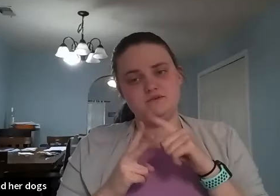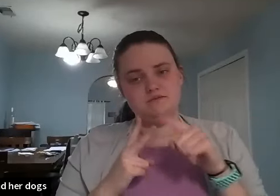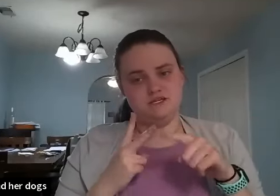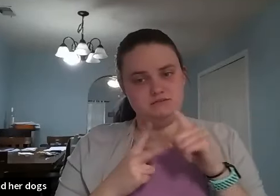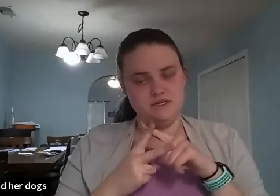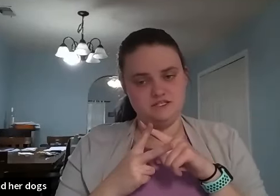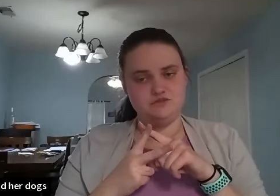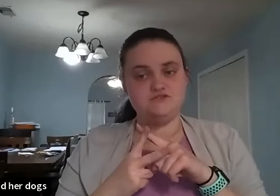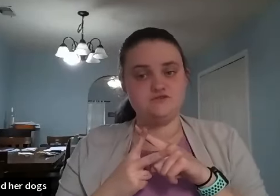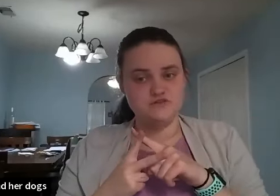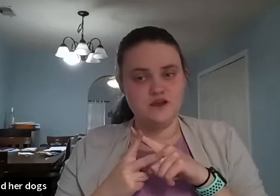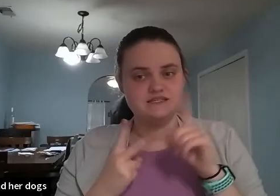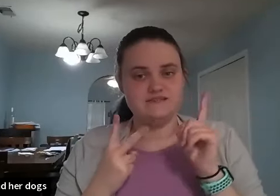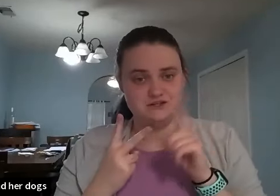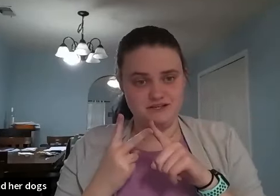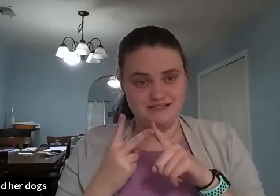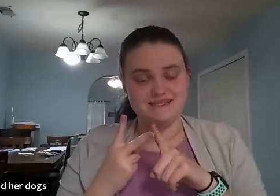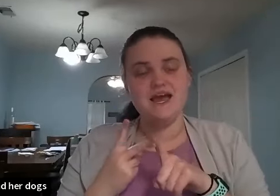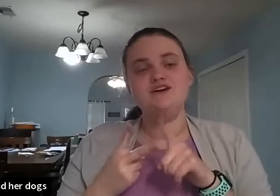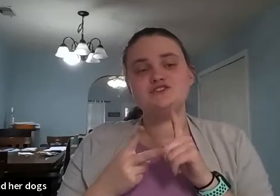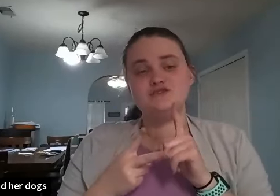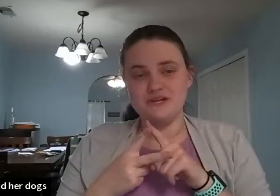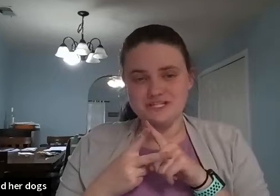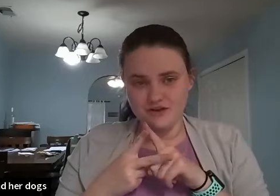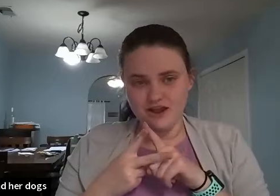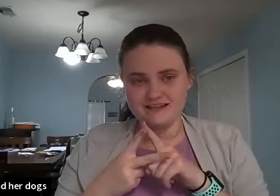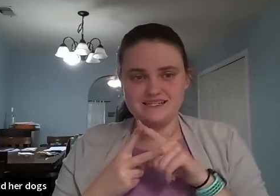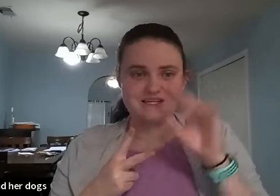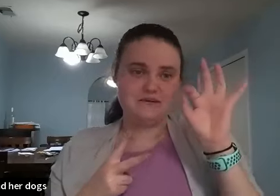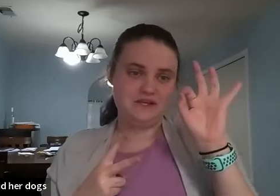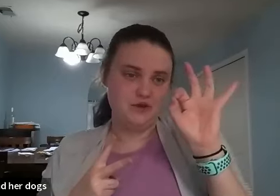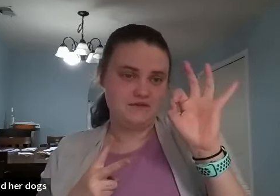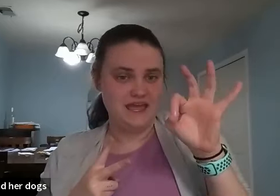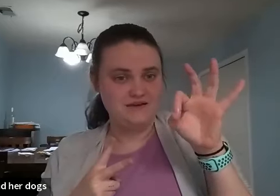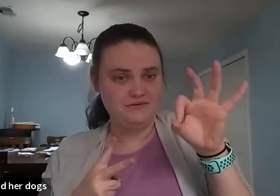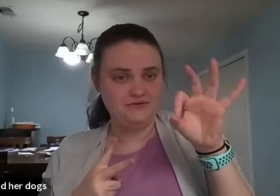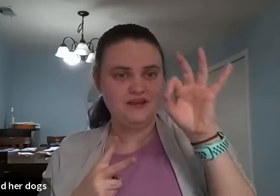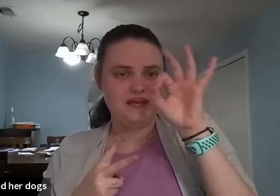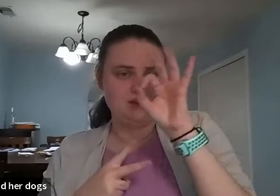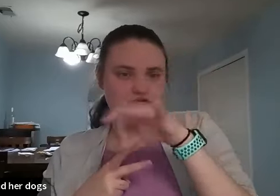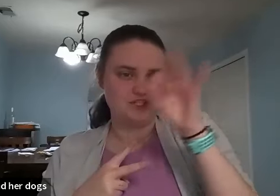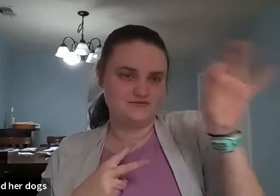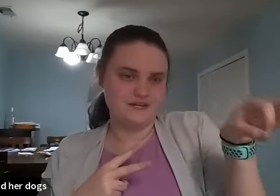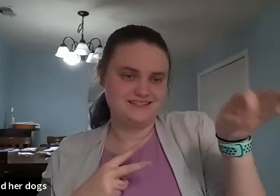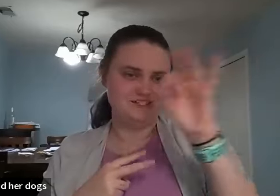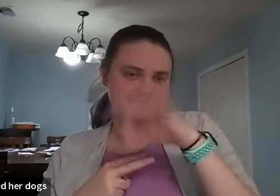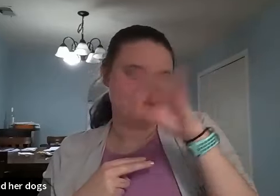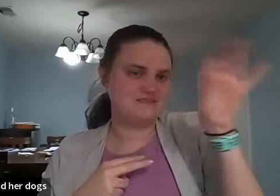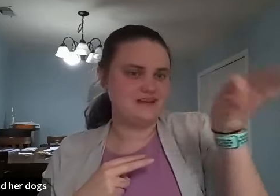someone messaged was French fries and then sardines. So French fries is gonna be, you have an F and you go French fries. You just bounce them back and